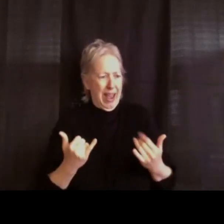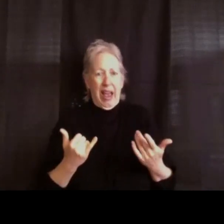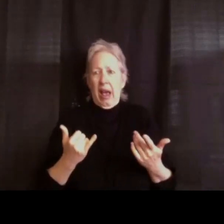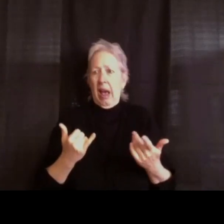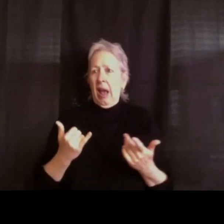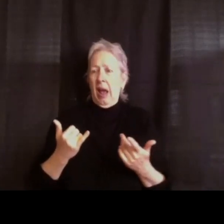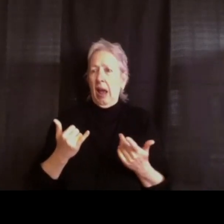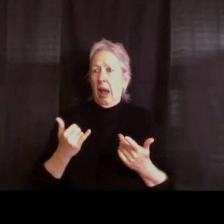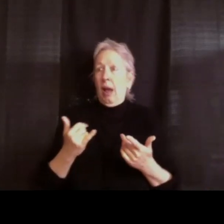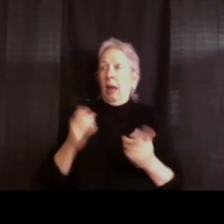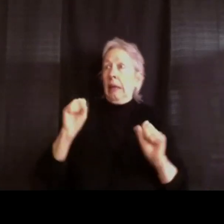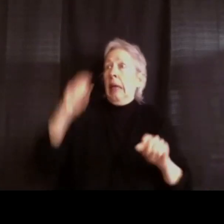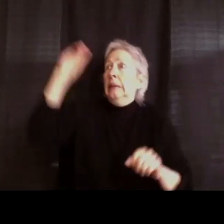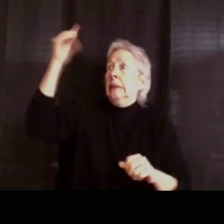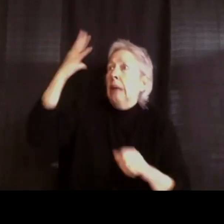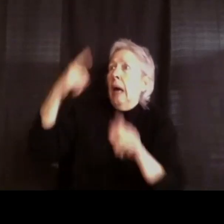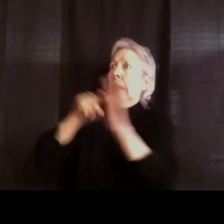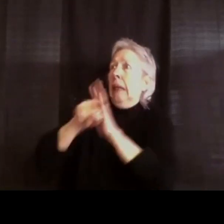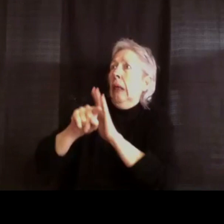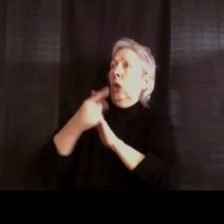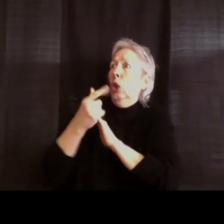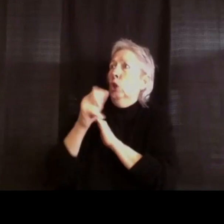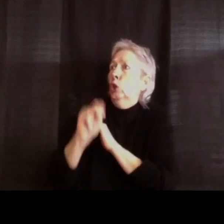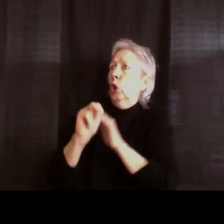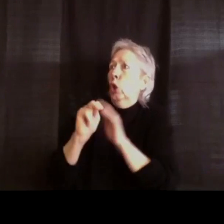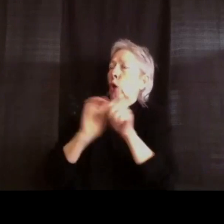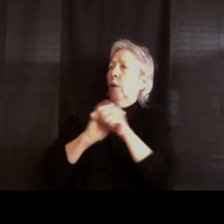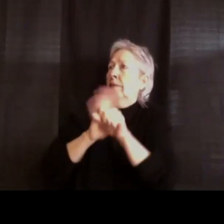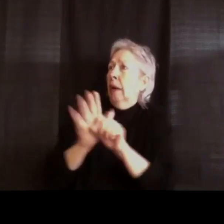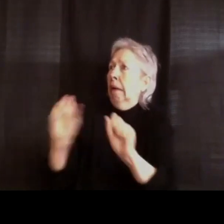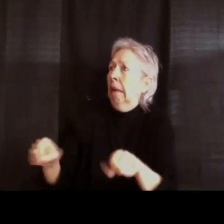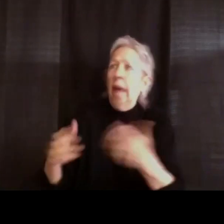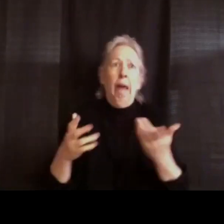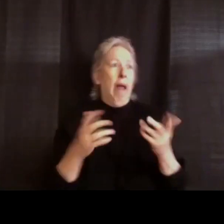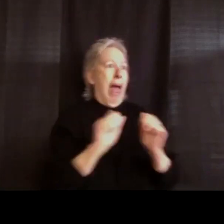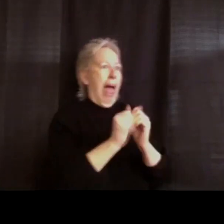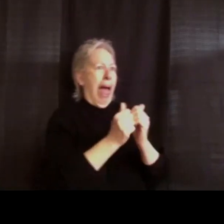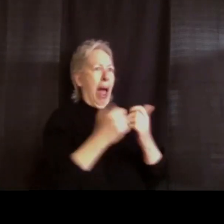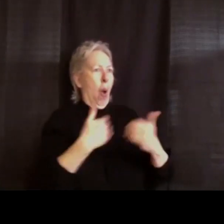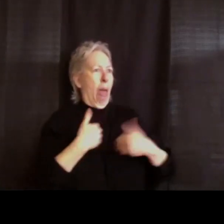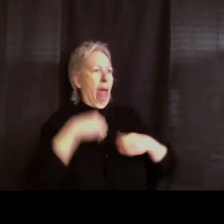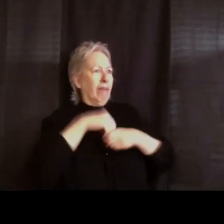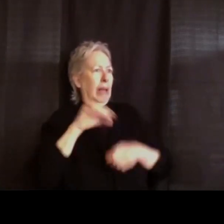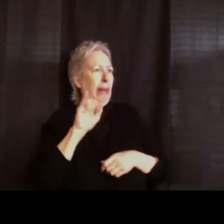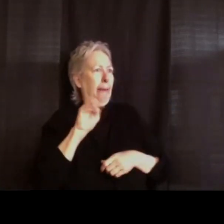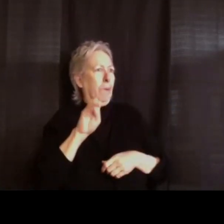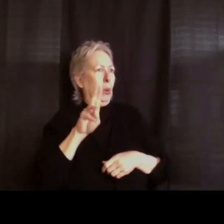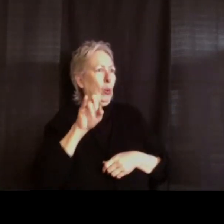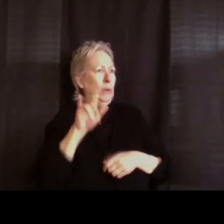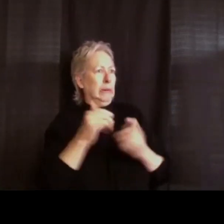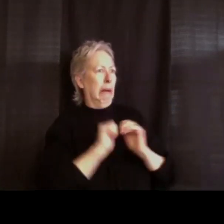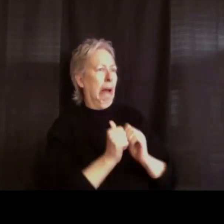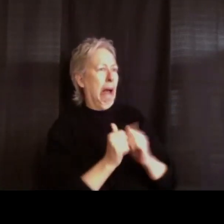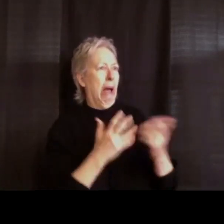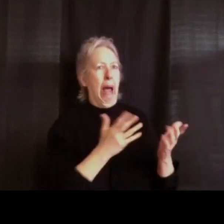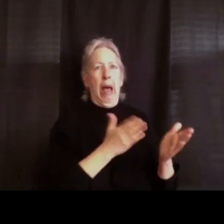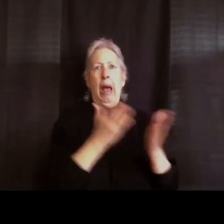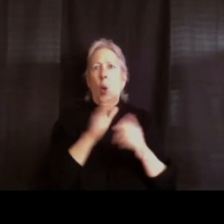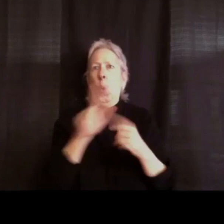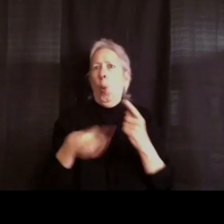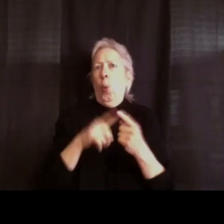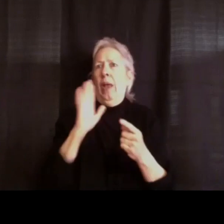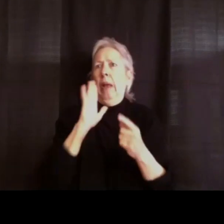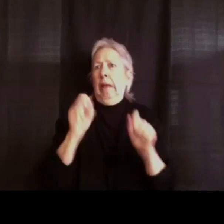kill the germs on my mail? Do I have immunity if I've already had the virus? When can we